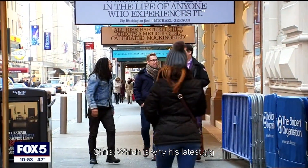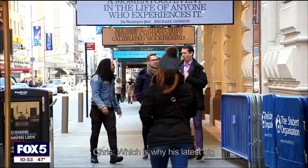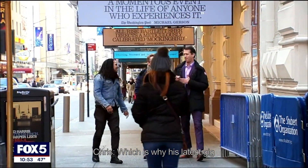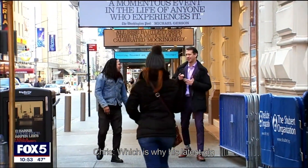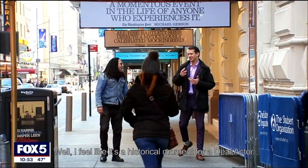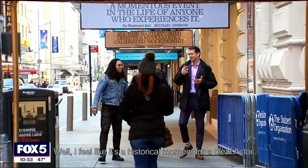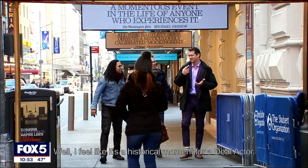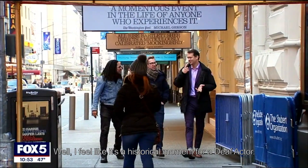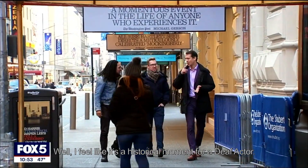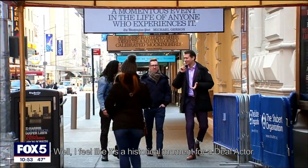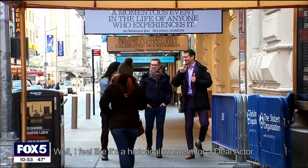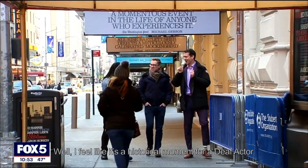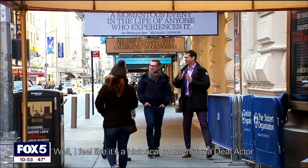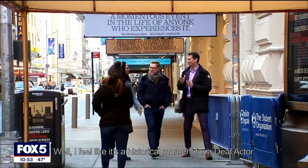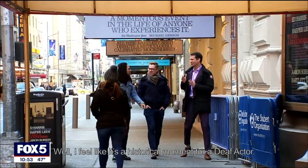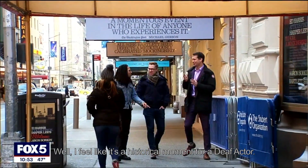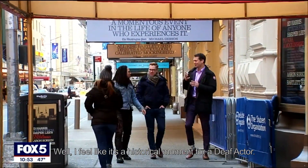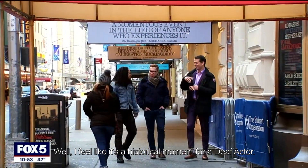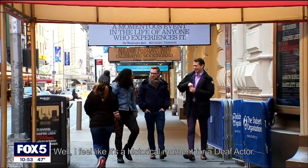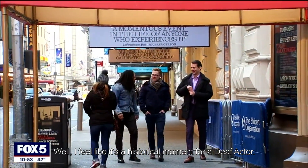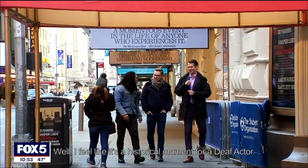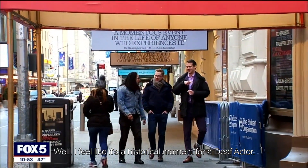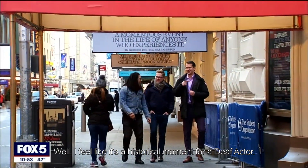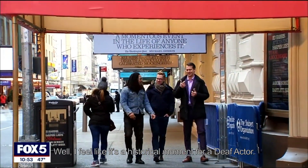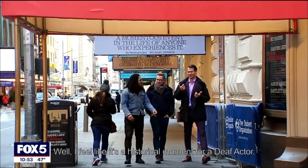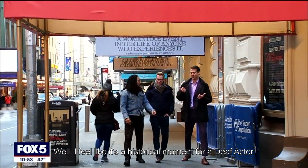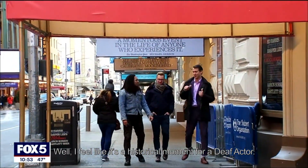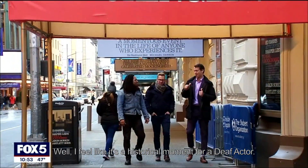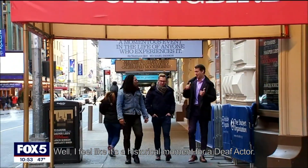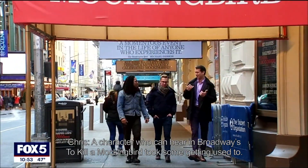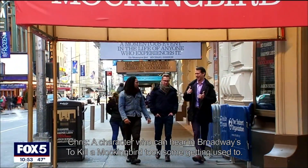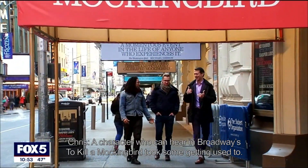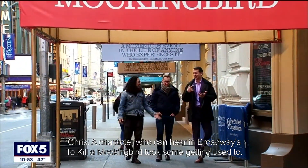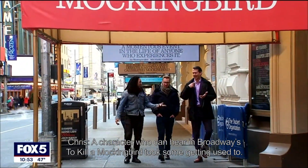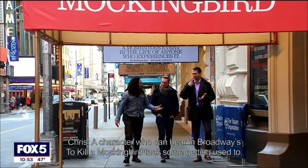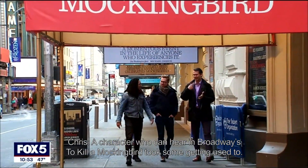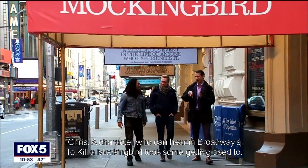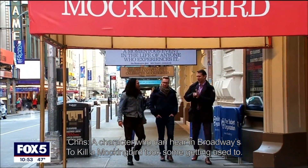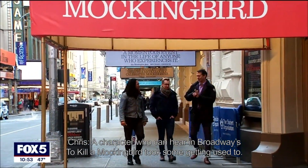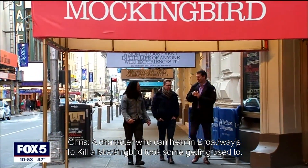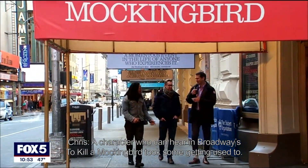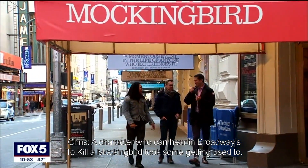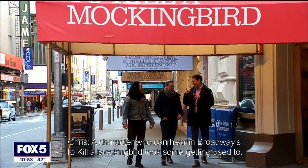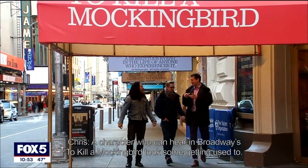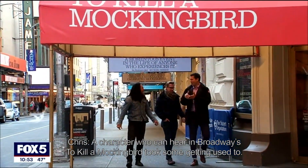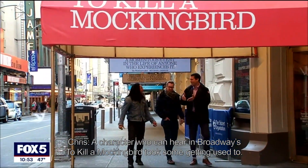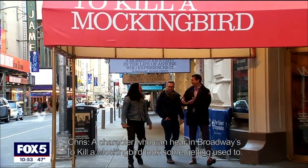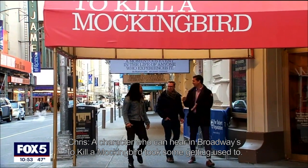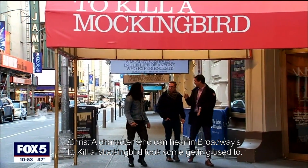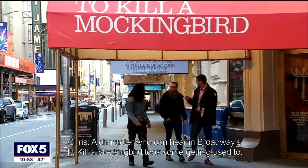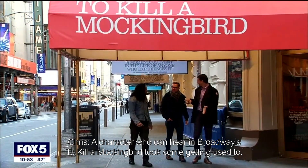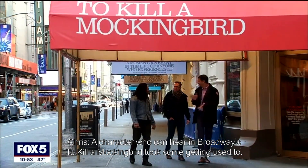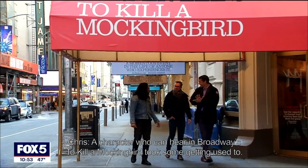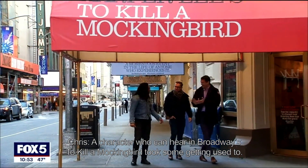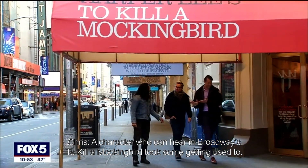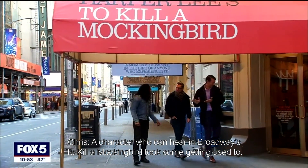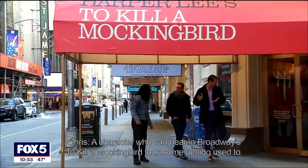gig... I feel like it's a really historical moment for a deaf actor. A character who can hear in Broadway's To Kill a